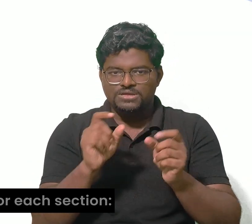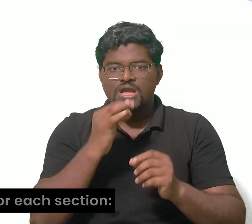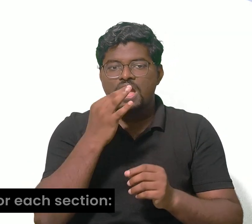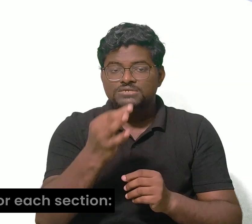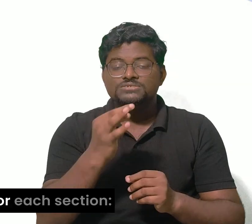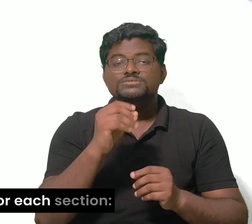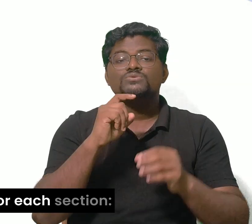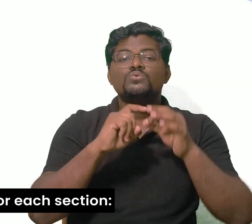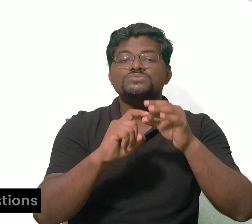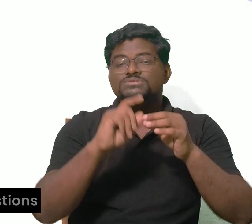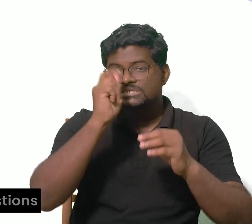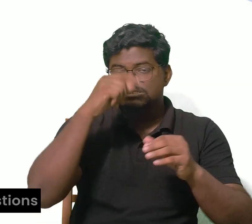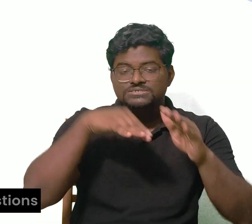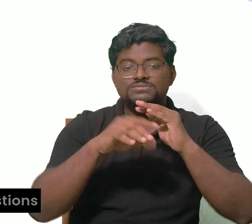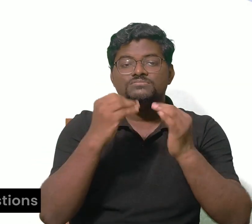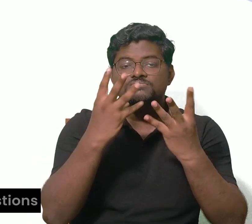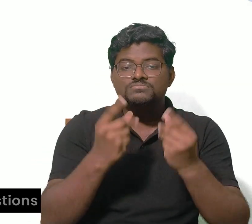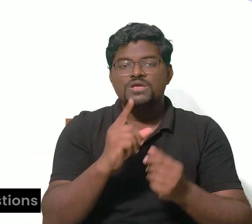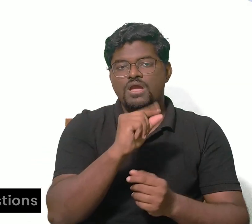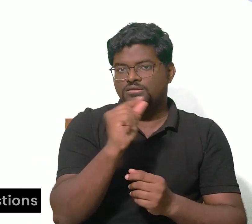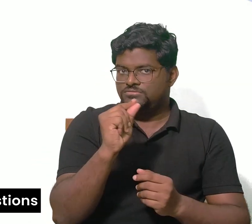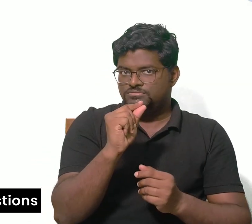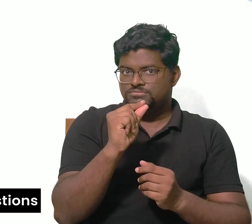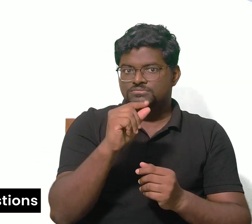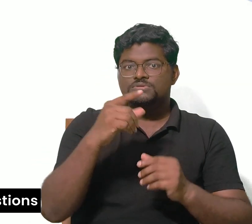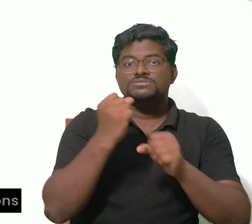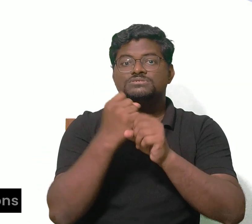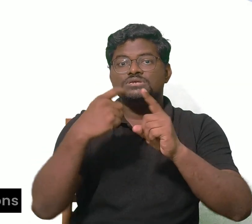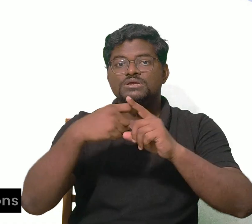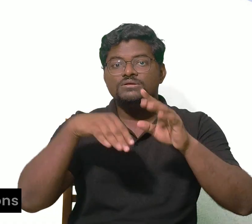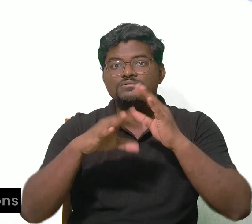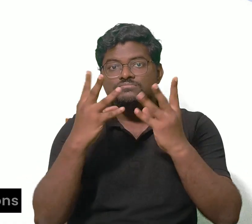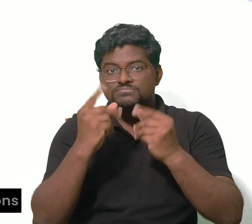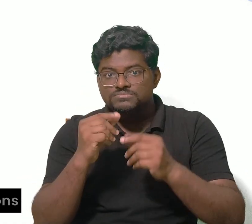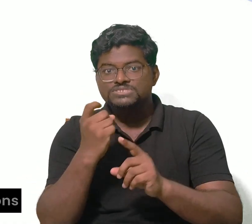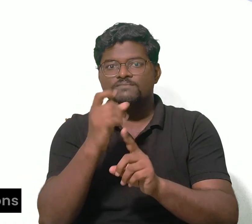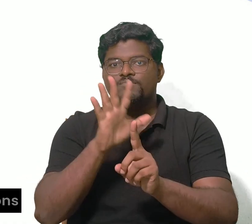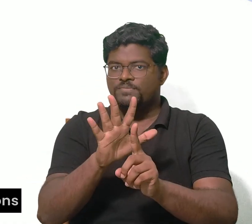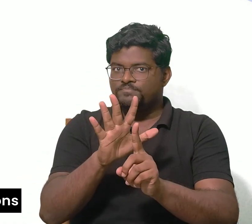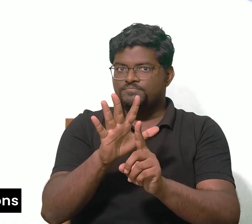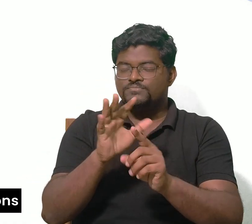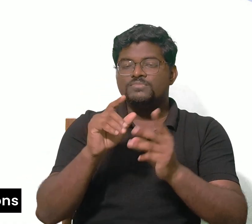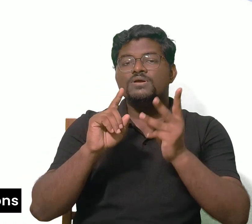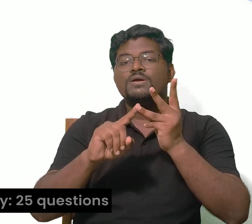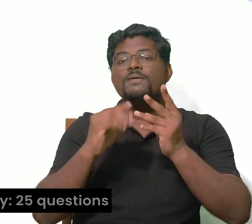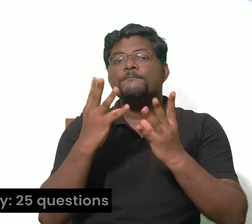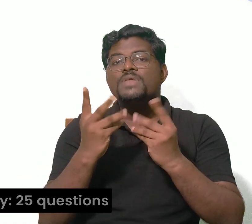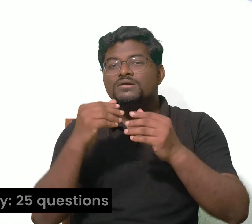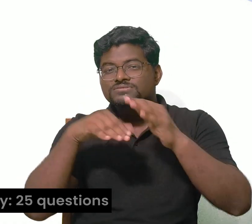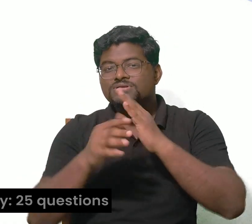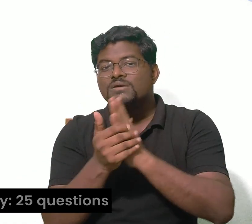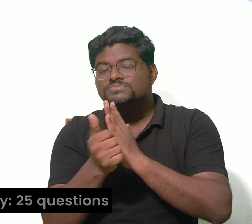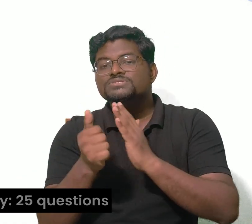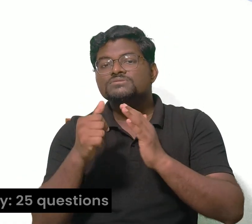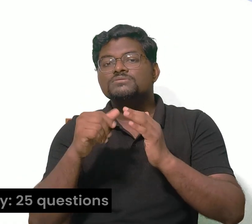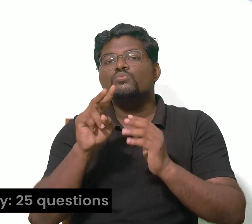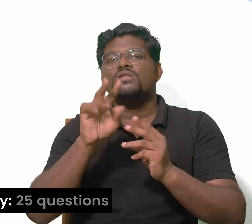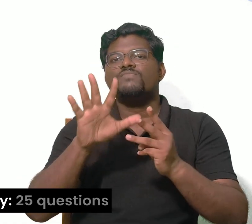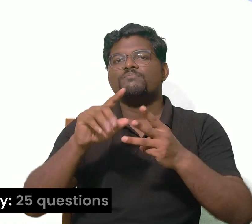English question they are going to ask 100 question, GK question 75 question, aptitude and mental ability 25